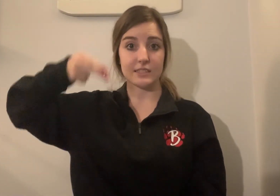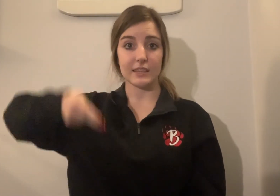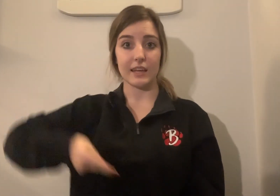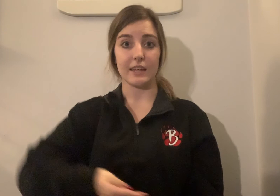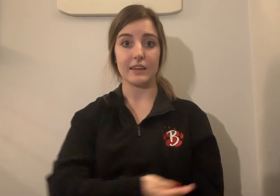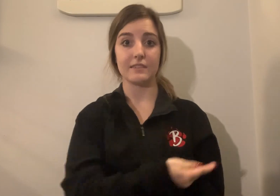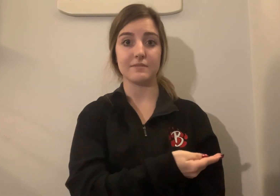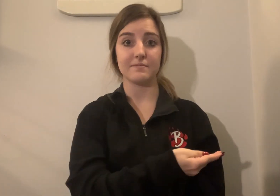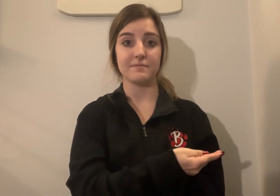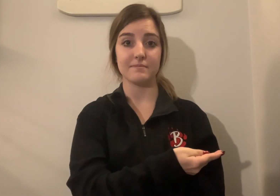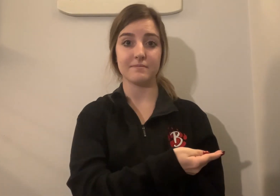Sledding.